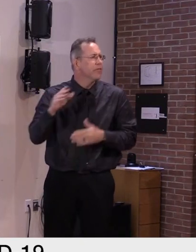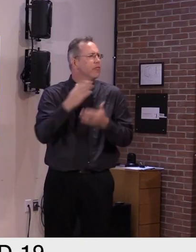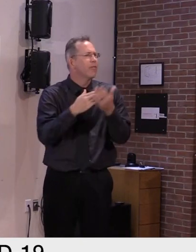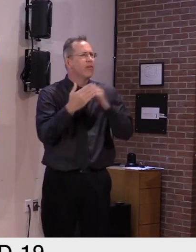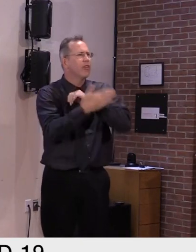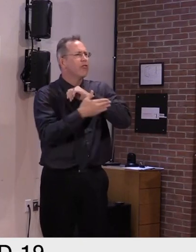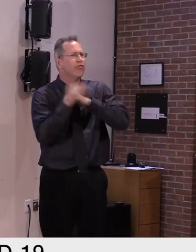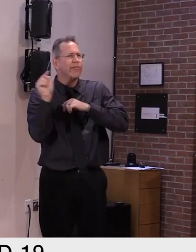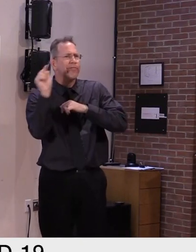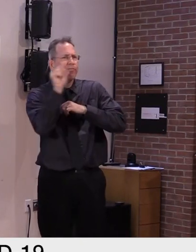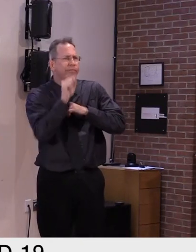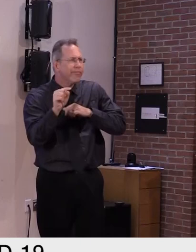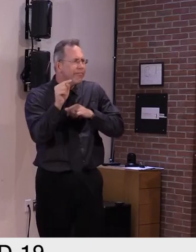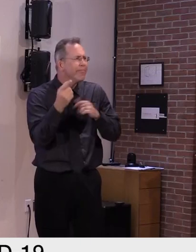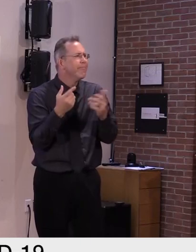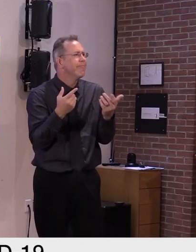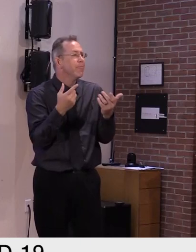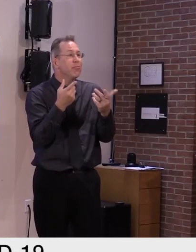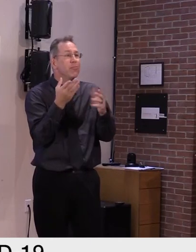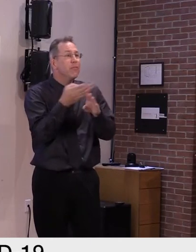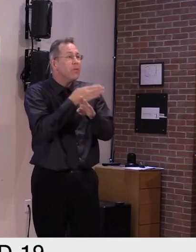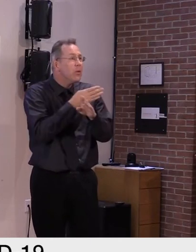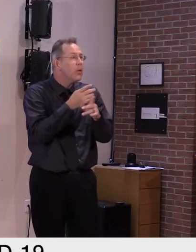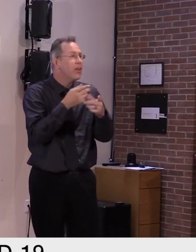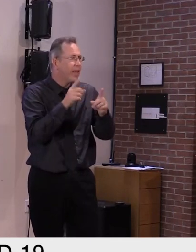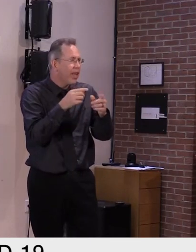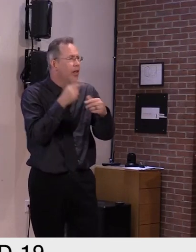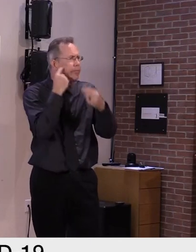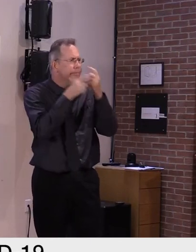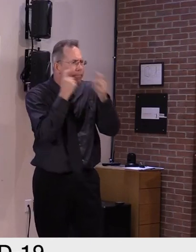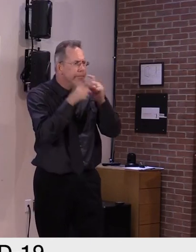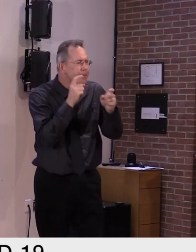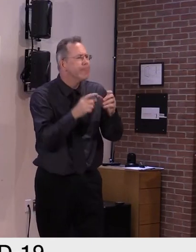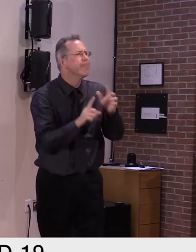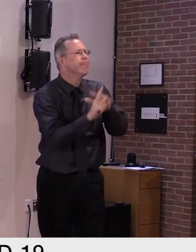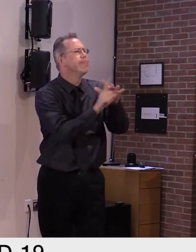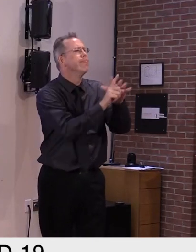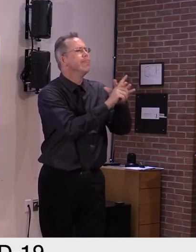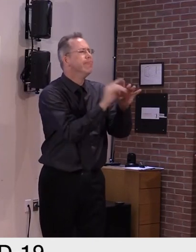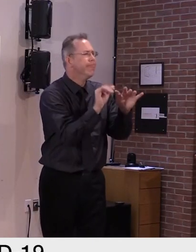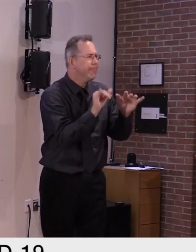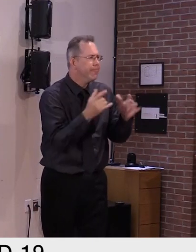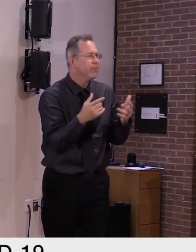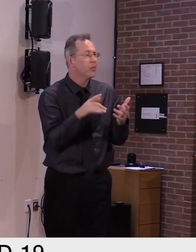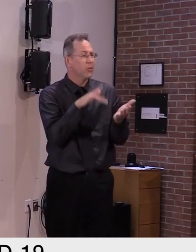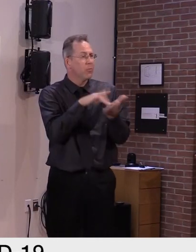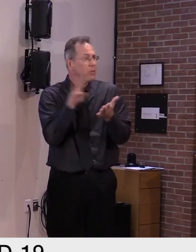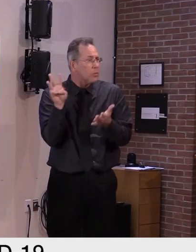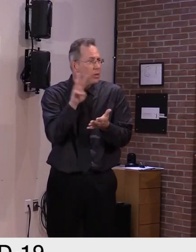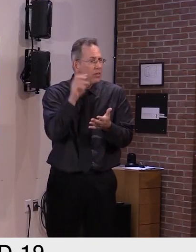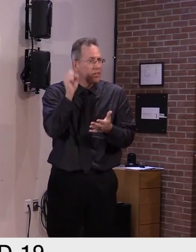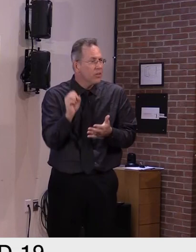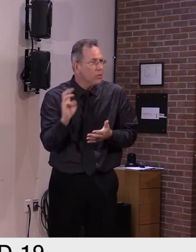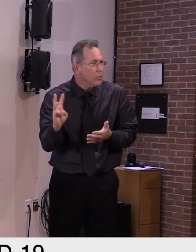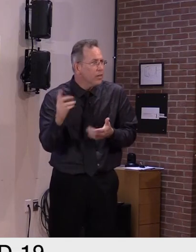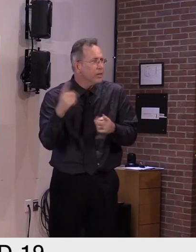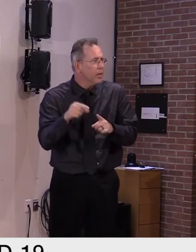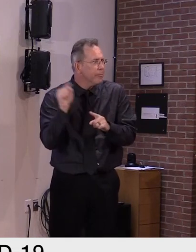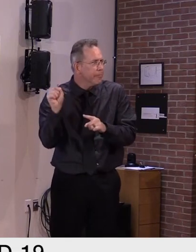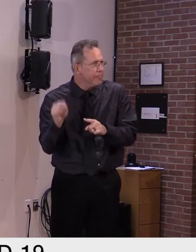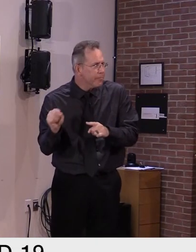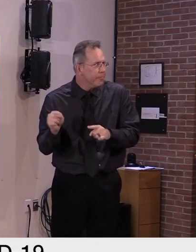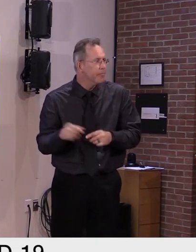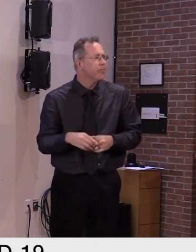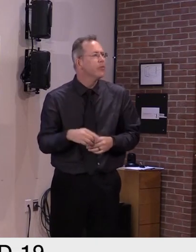hit hard in those first two waves, and parts of the Great Plains and the Midwest, even down into the South, and as you can see, cropping back up even into